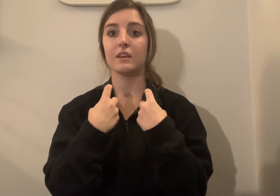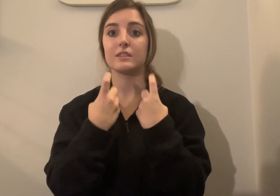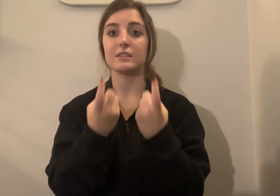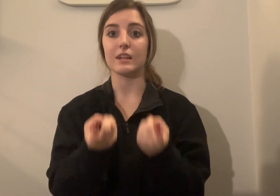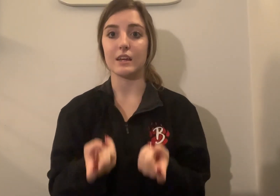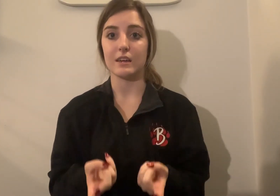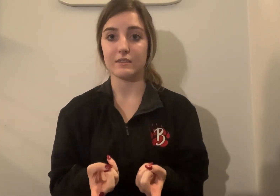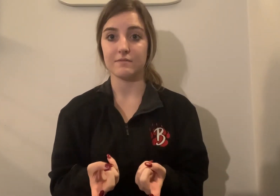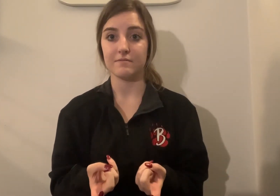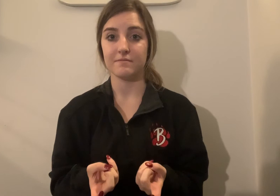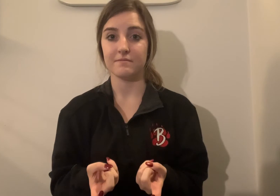Sleigh.